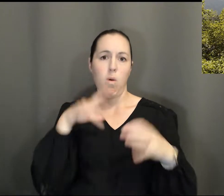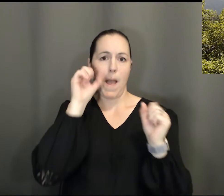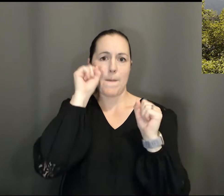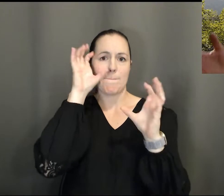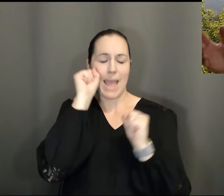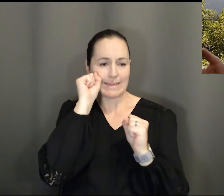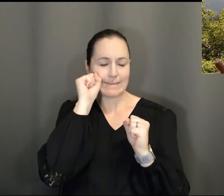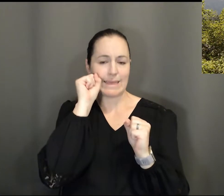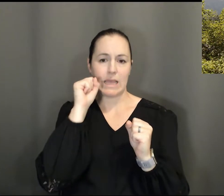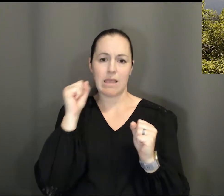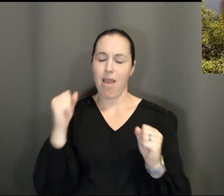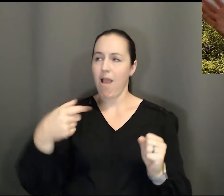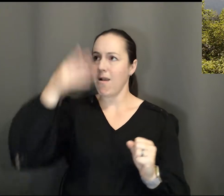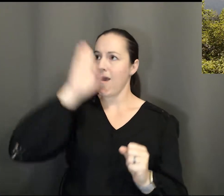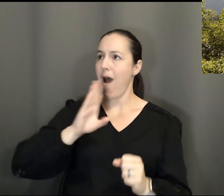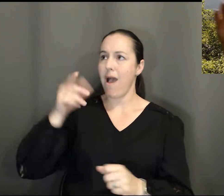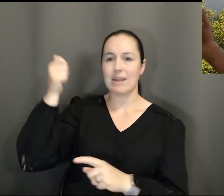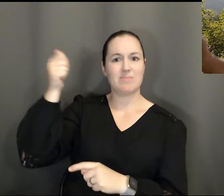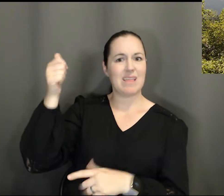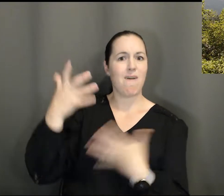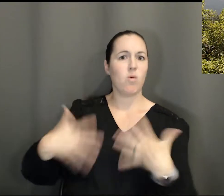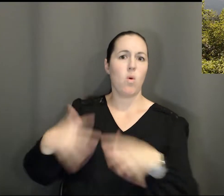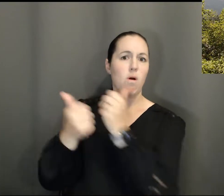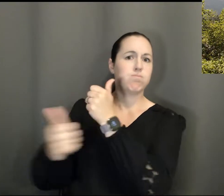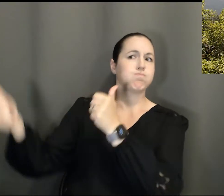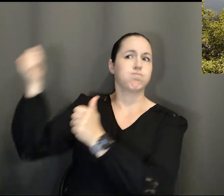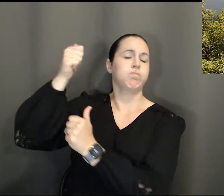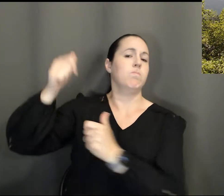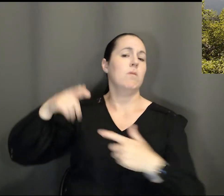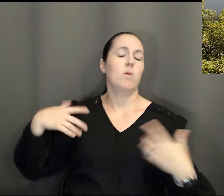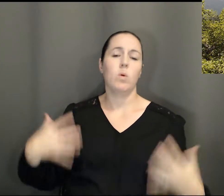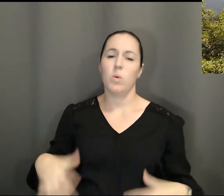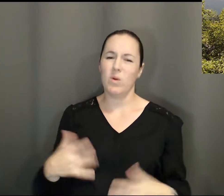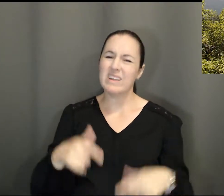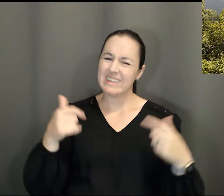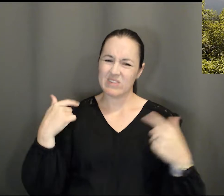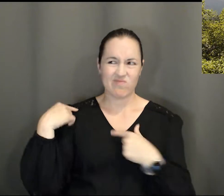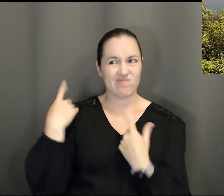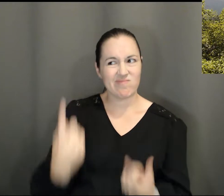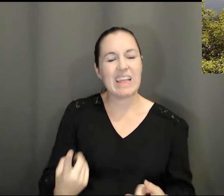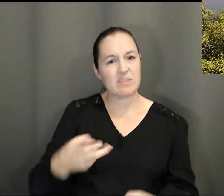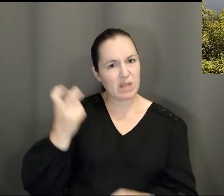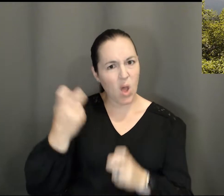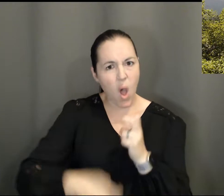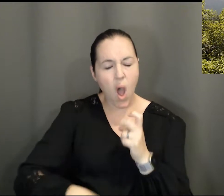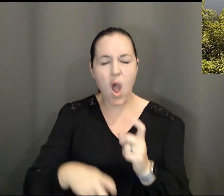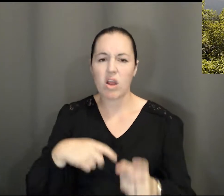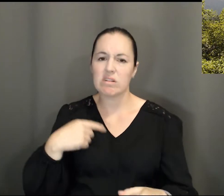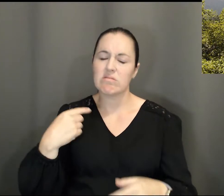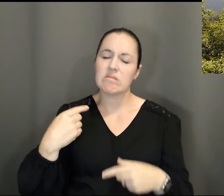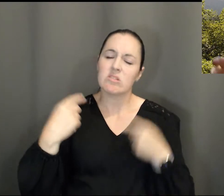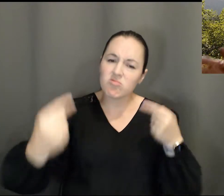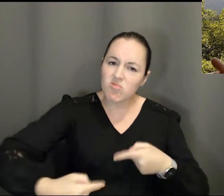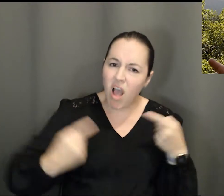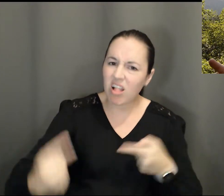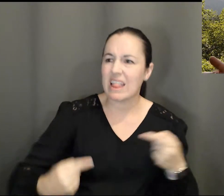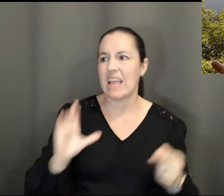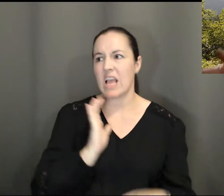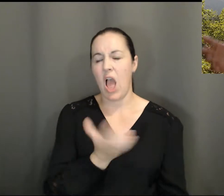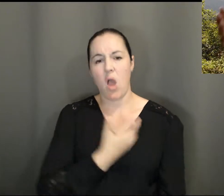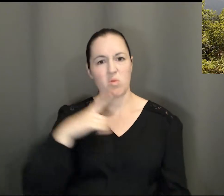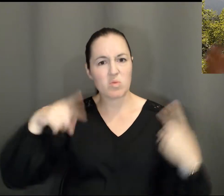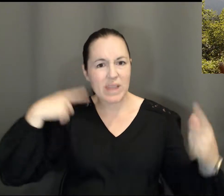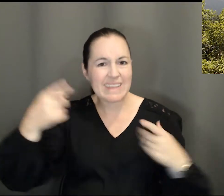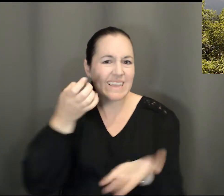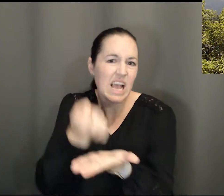recession, tragic shootings that are happening in cities all across our country, political rest, and I mean, the list kind of just goes on and on and on, doesn't